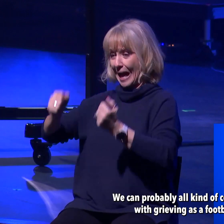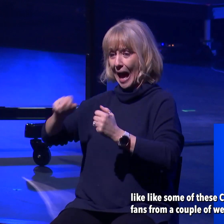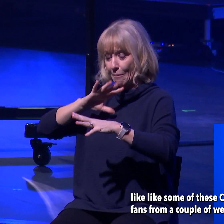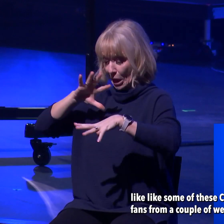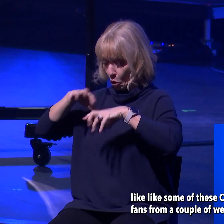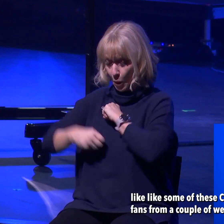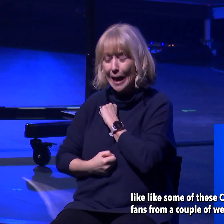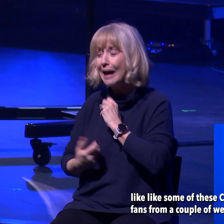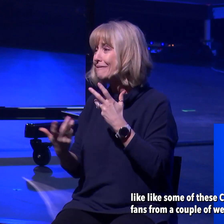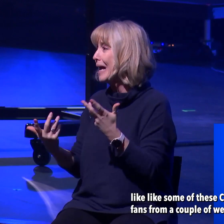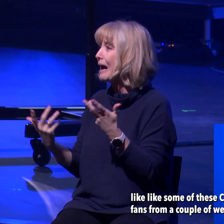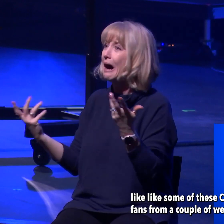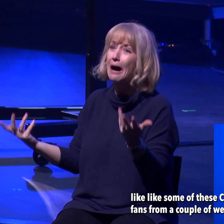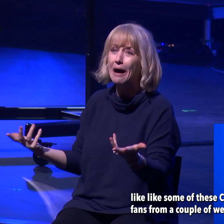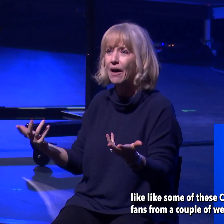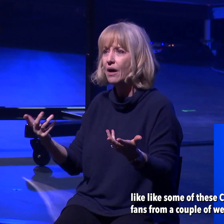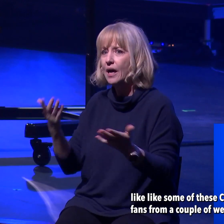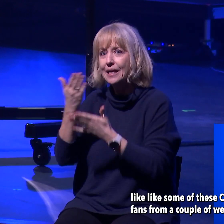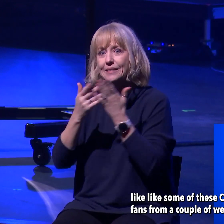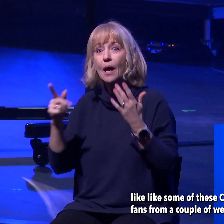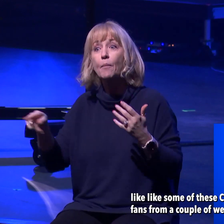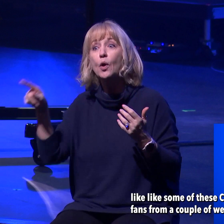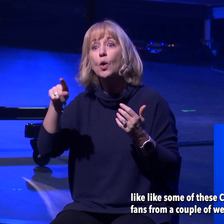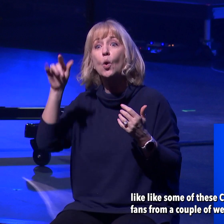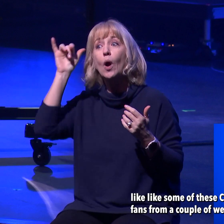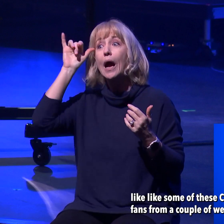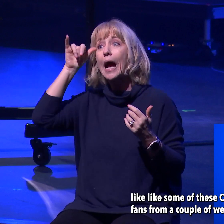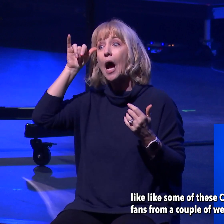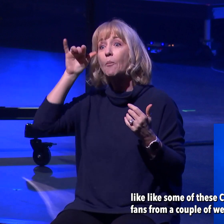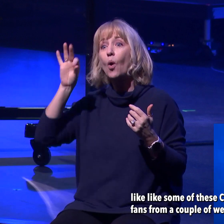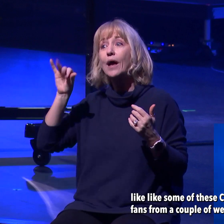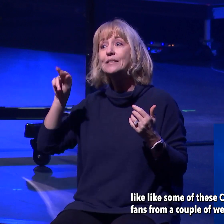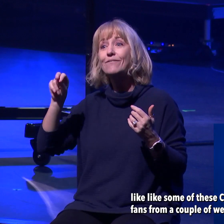football fan, like some of these Cowboys fans from a couple of weeks ago.